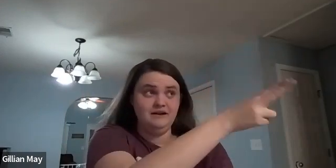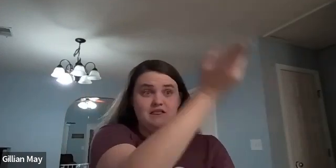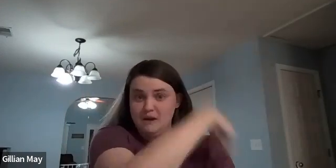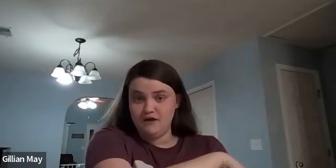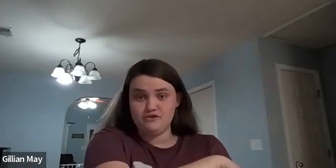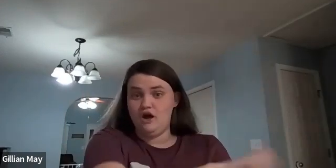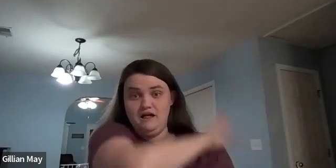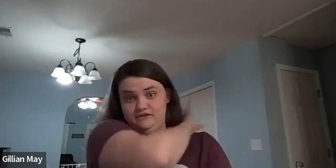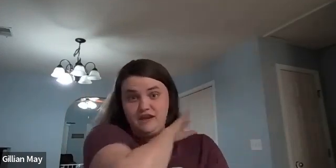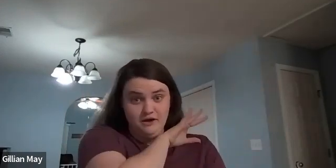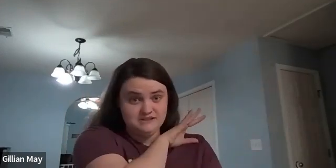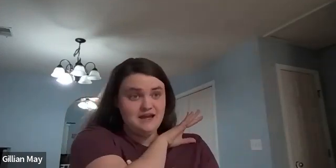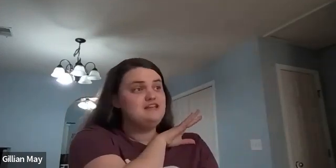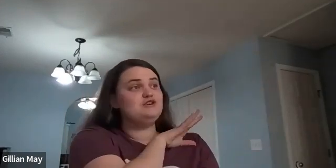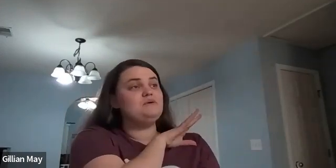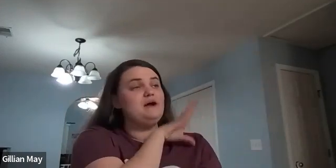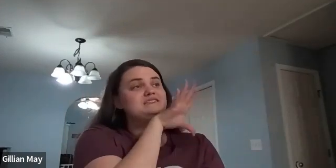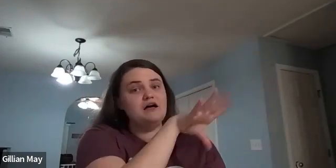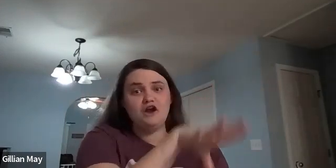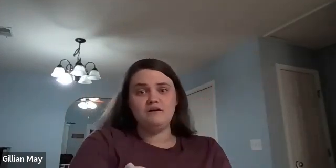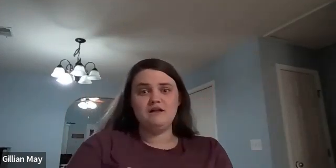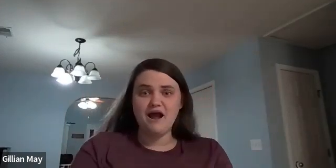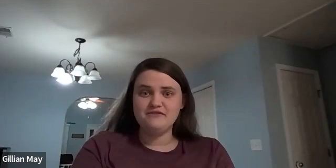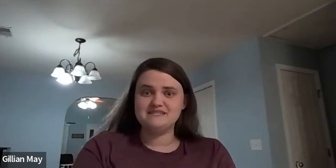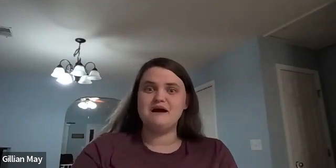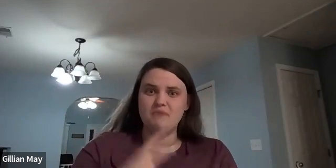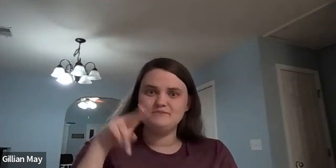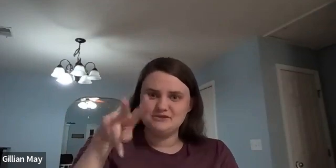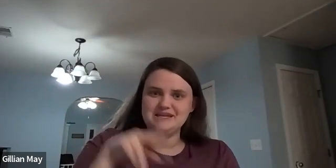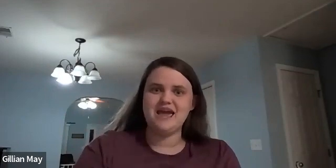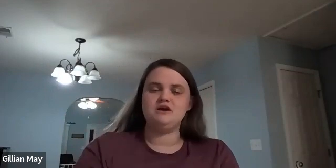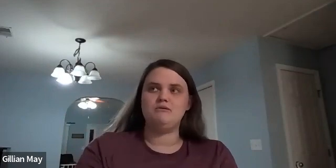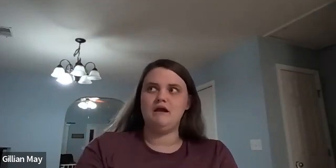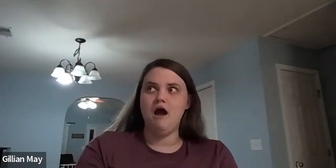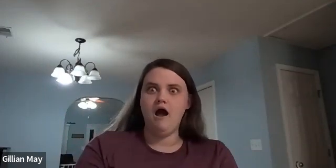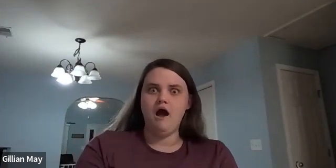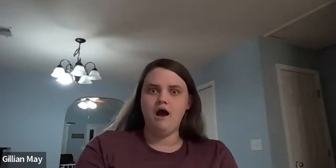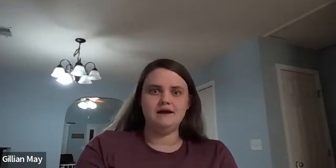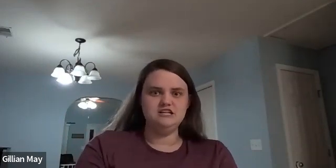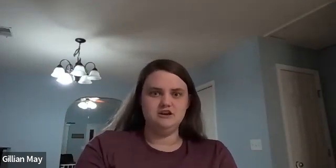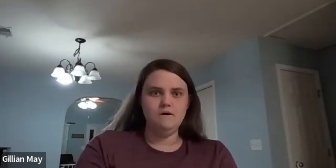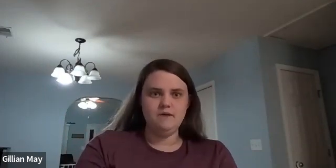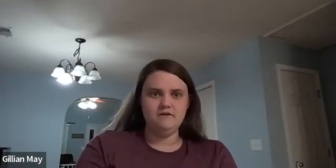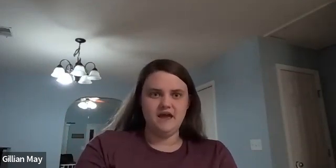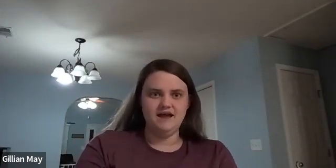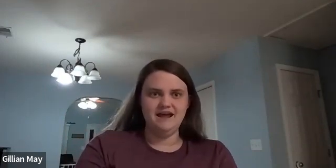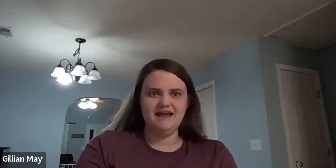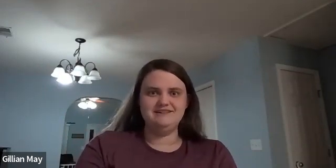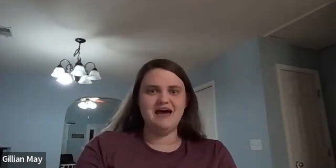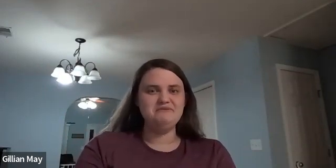And my mother's all everything else. So when I was telling her all about this, and my mom's looking at me going, I didn't know about that. That was